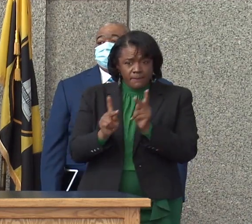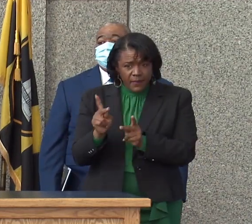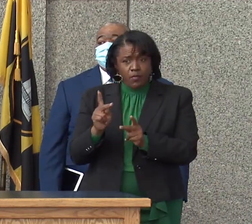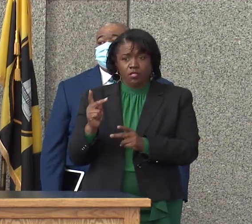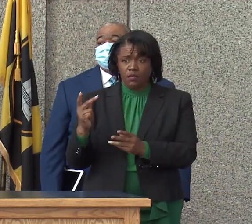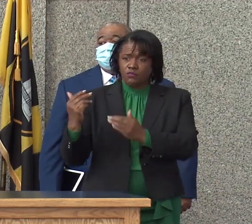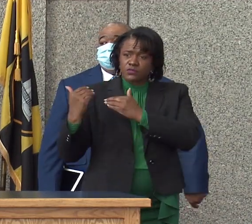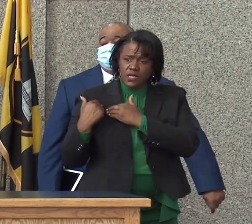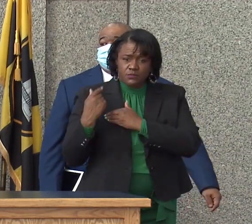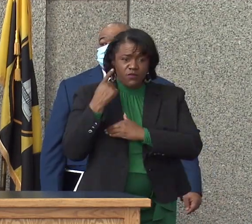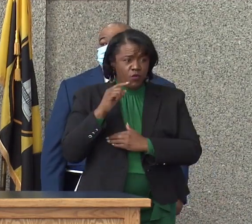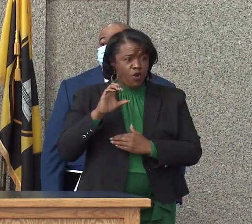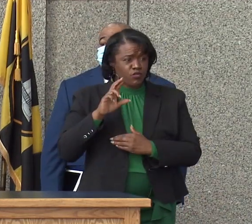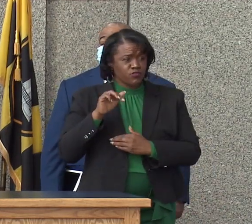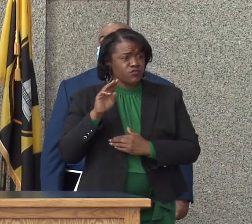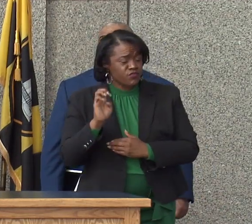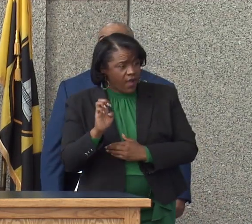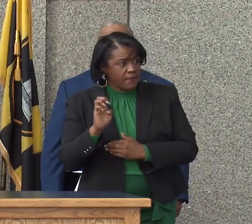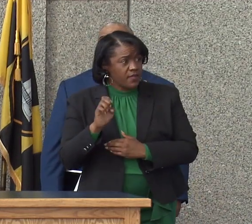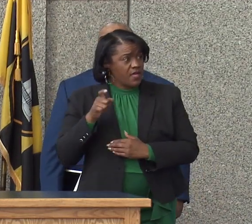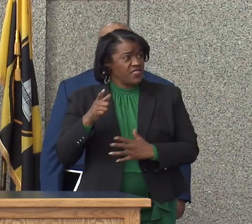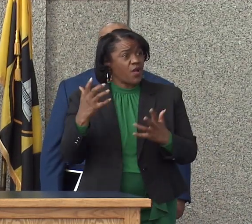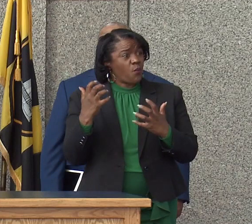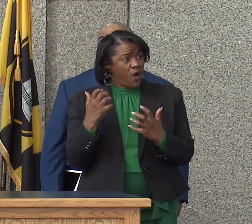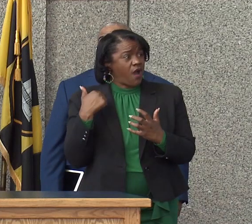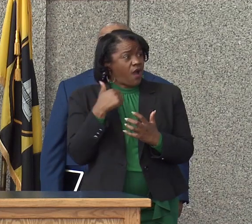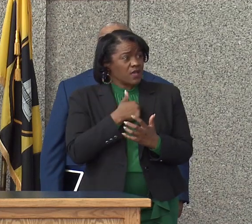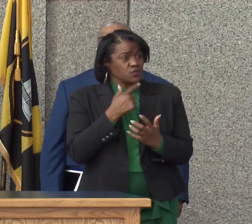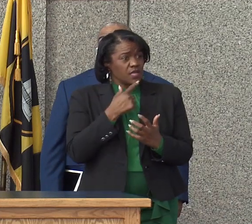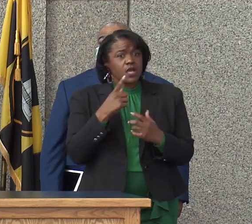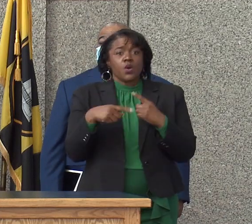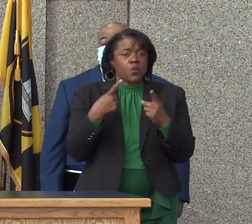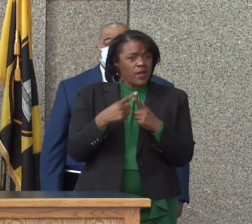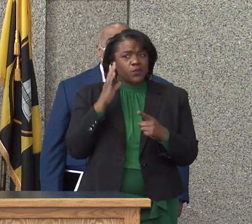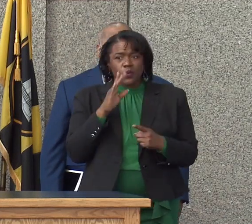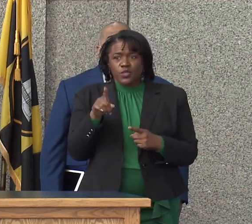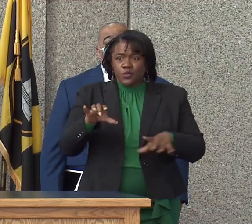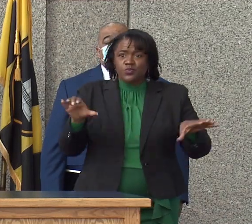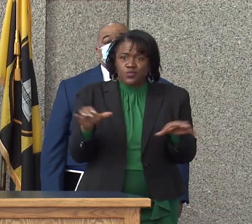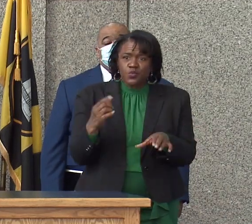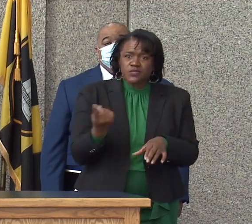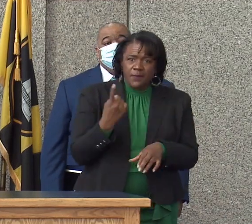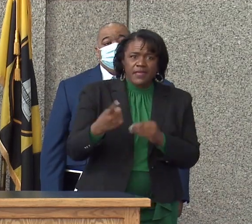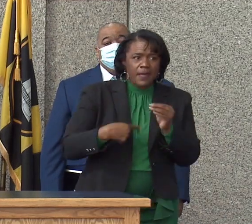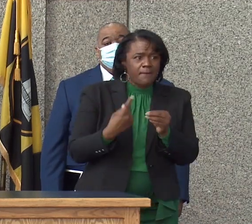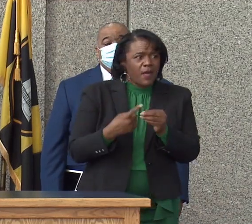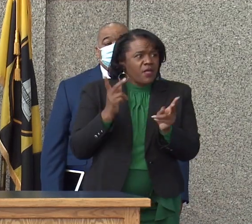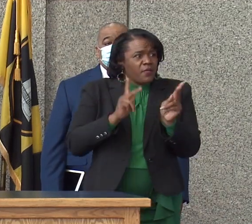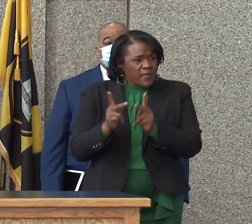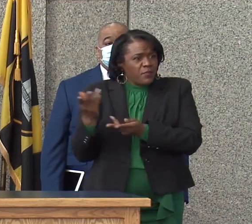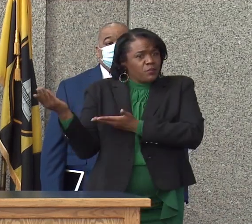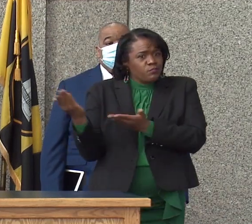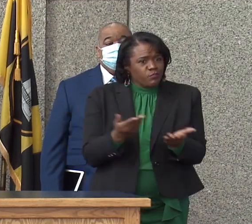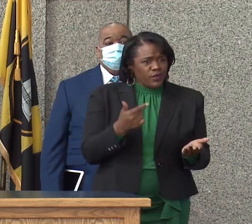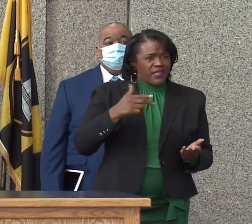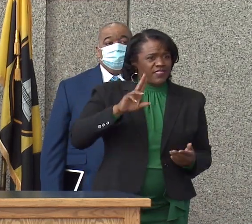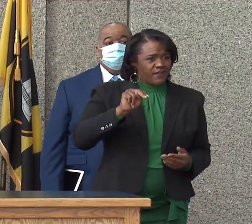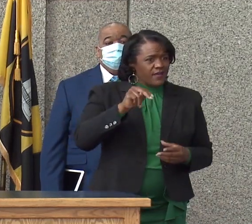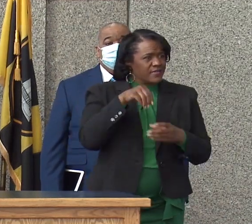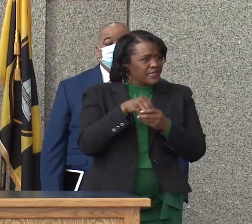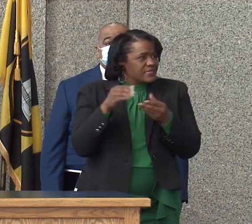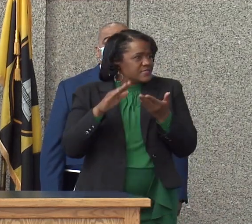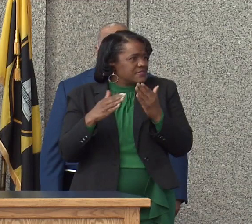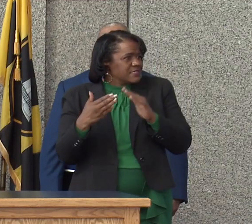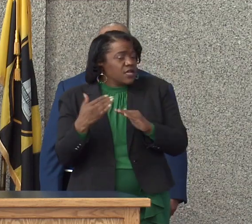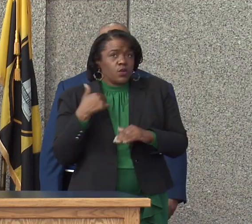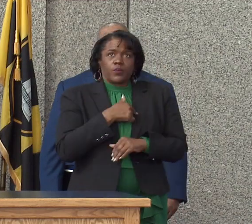violence responsible, but overwhelmingly they also say, when are you guys going to do something about the folks who are bringing the guns into this city? And